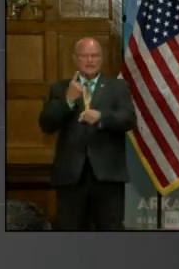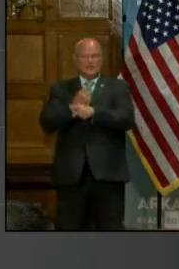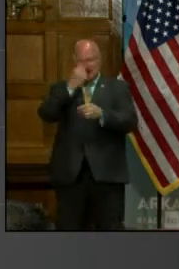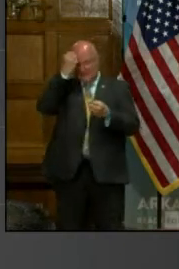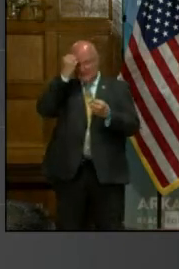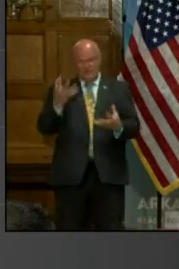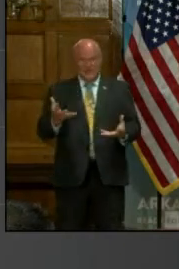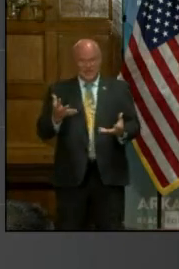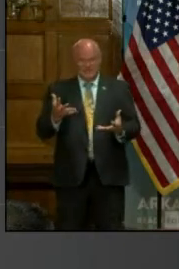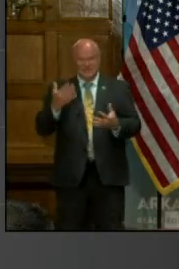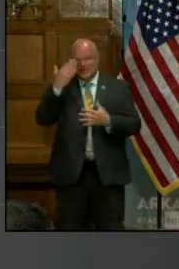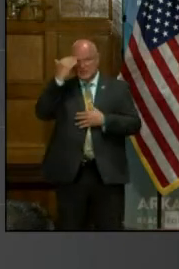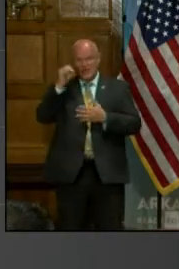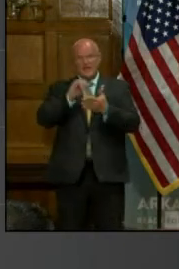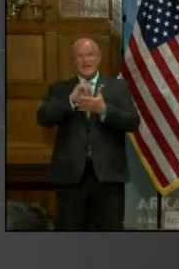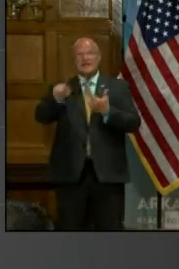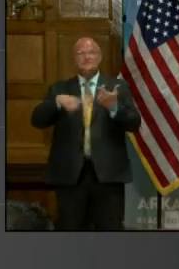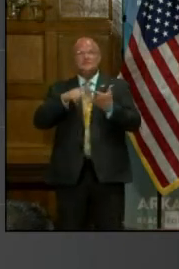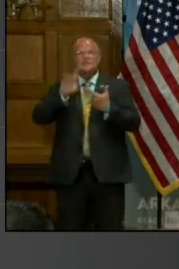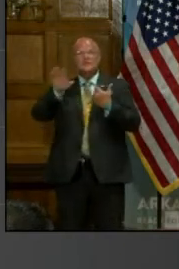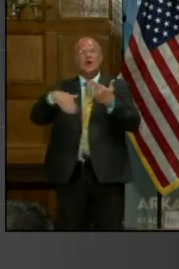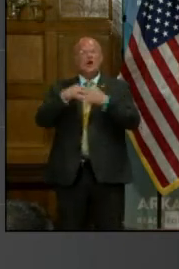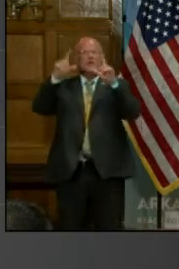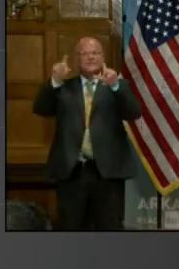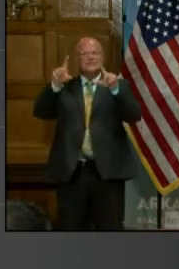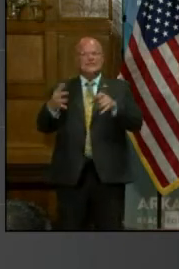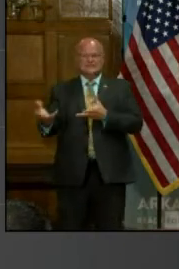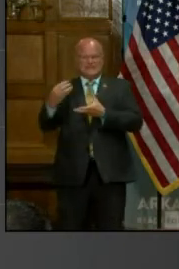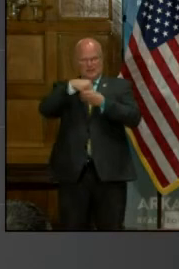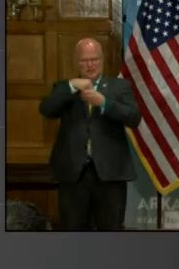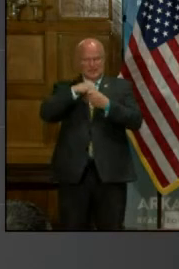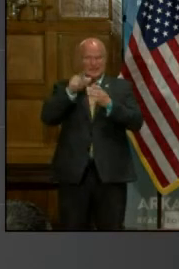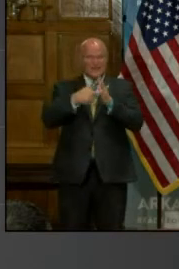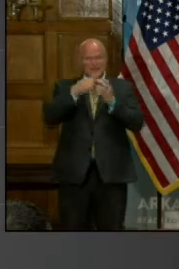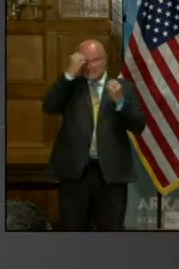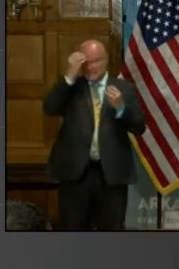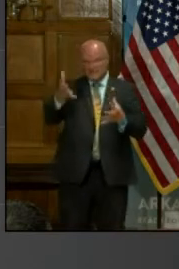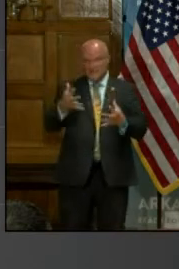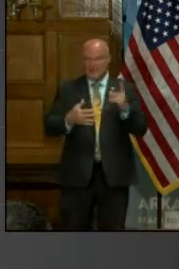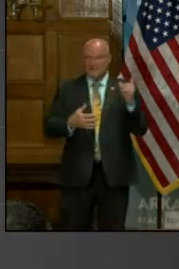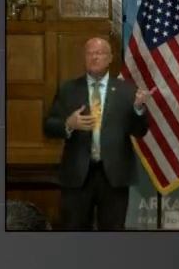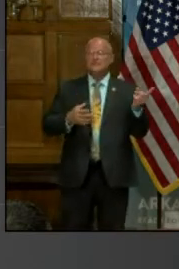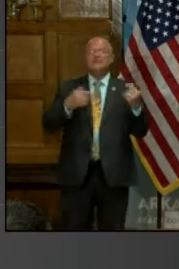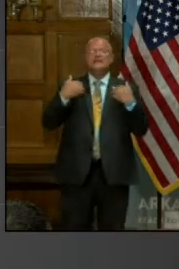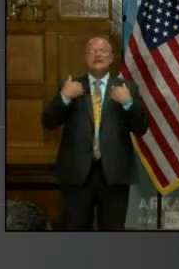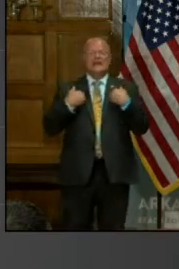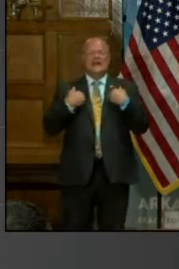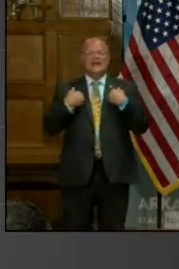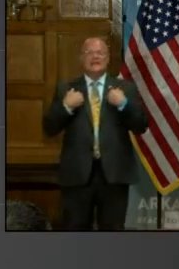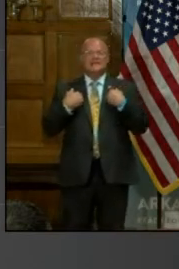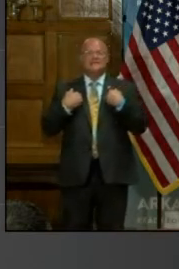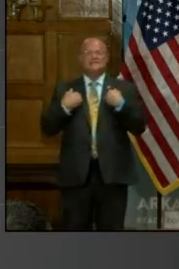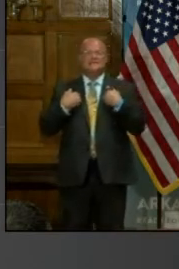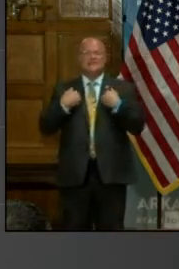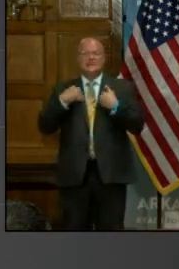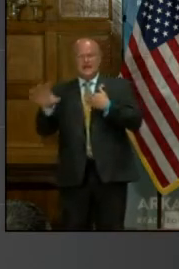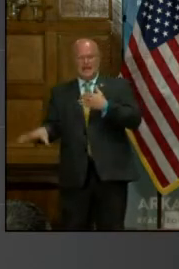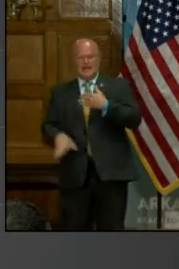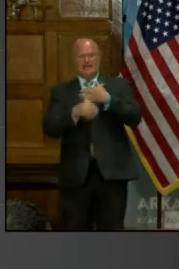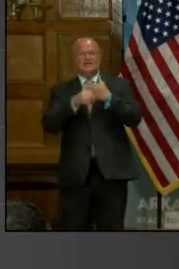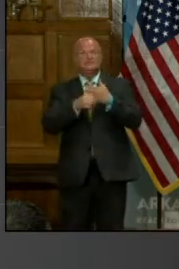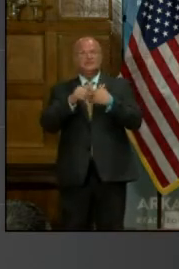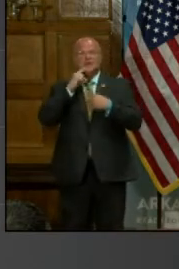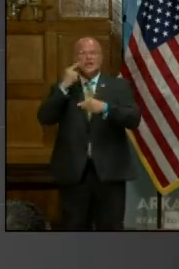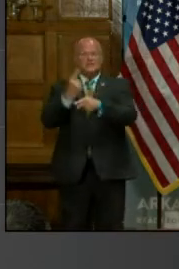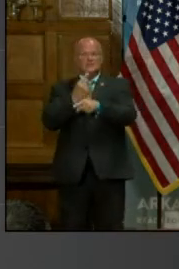information, and because that's when all the tests come in. And so this information has been added to, and it